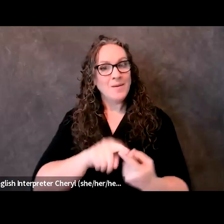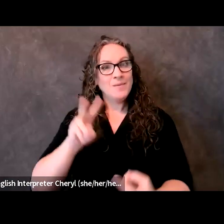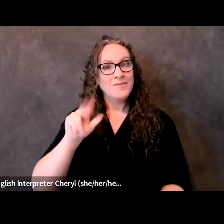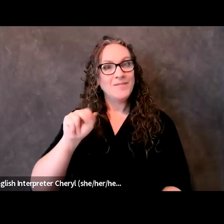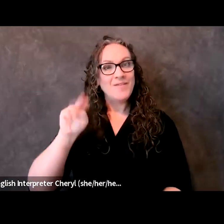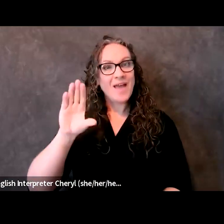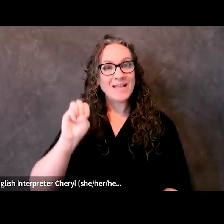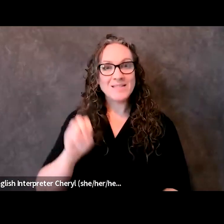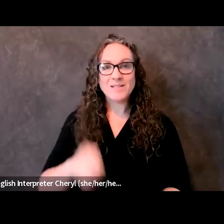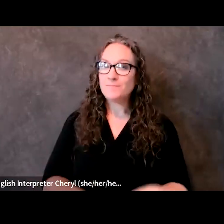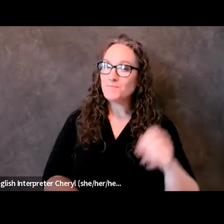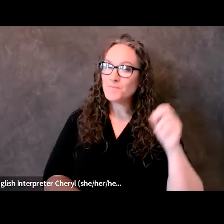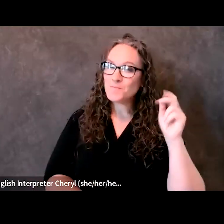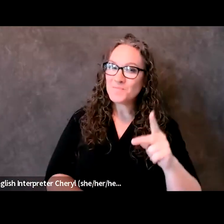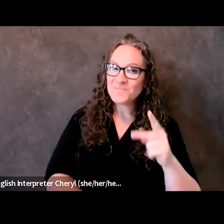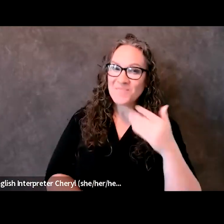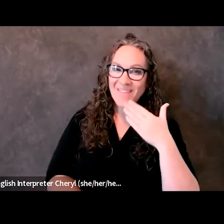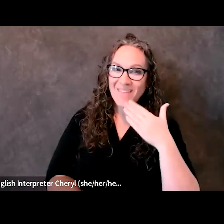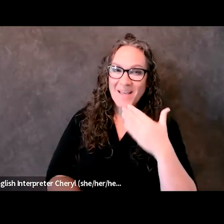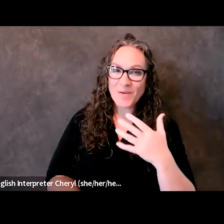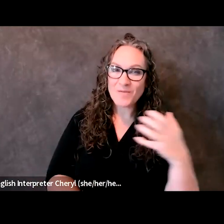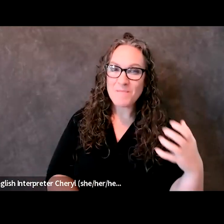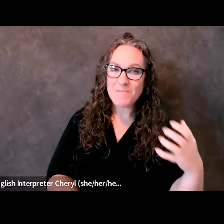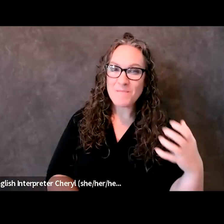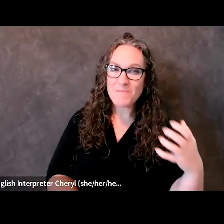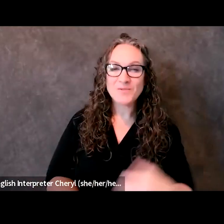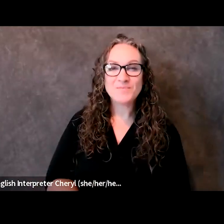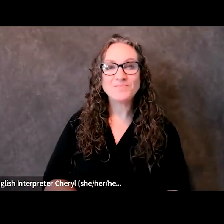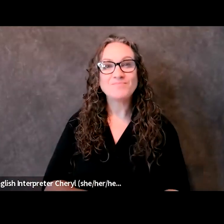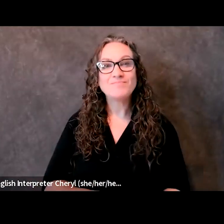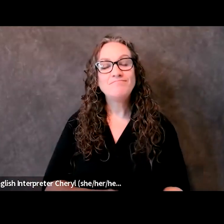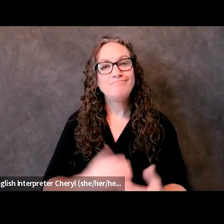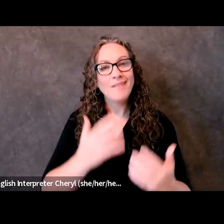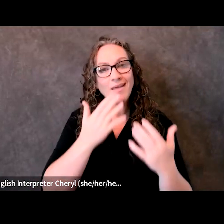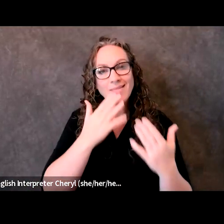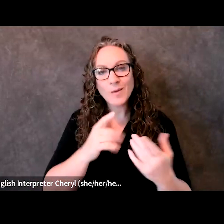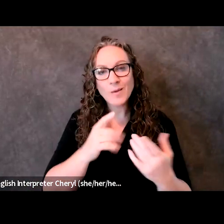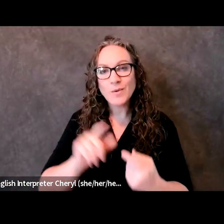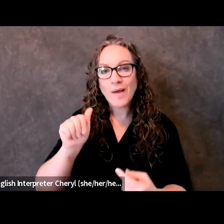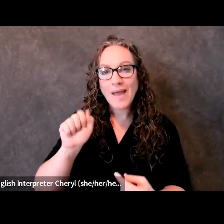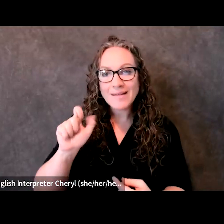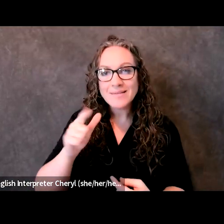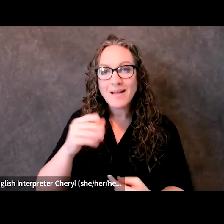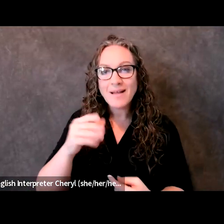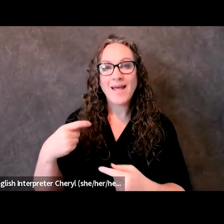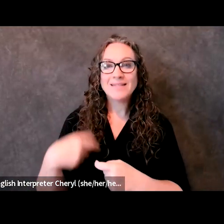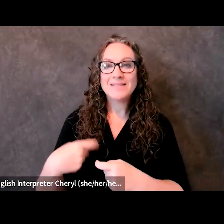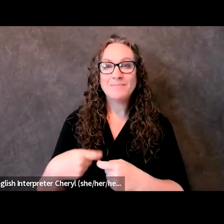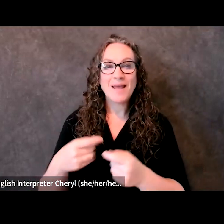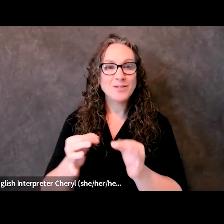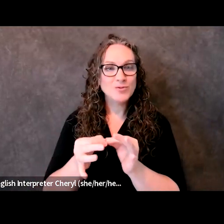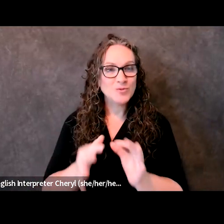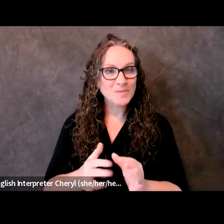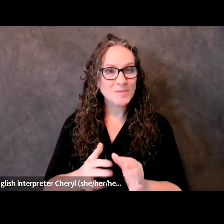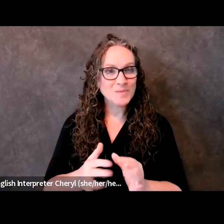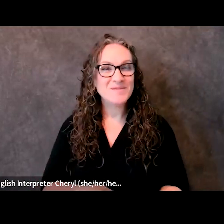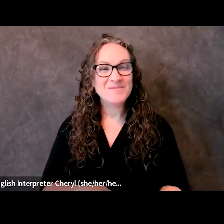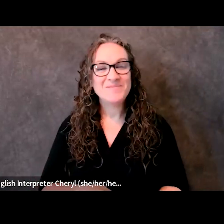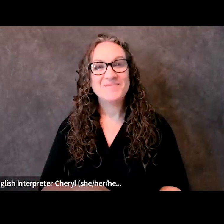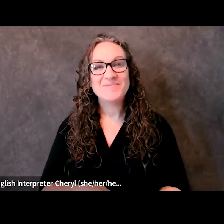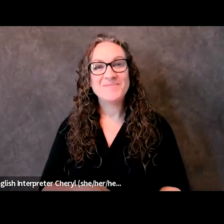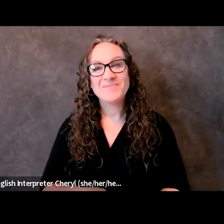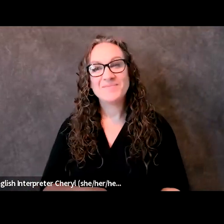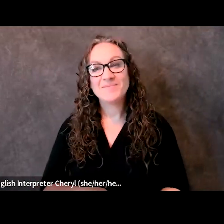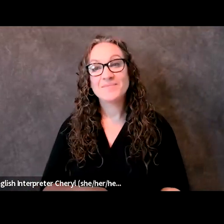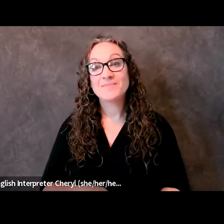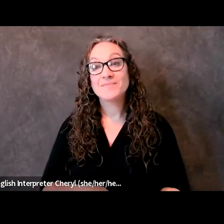All right, Sadie, thank you very much. And thank you to our ASL and our Spanish language interpreters. So over